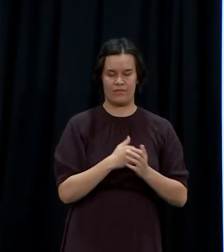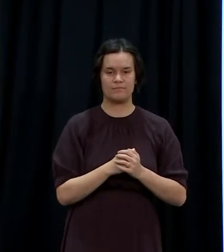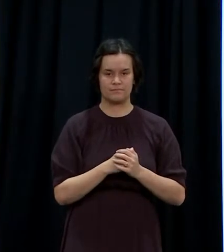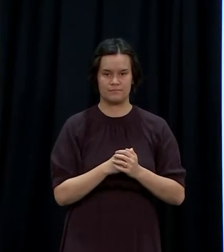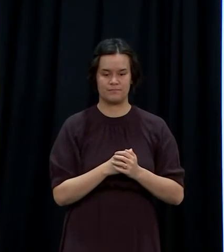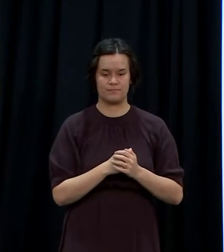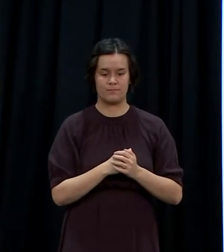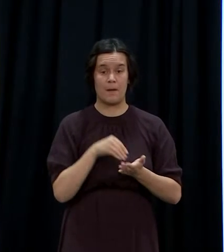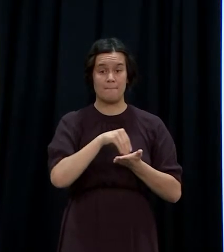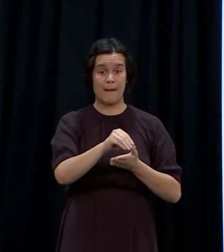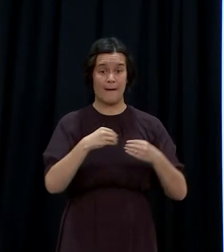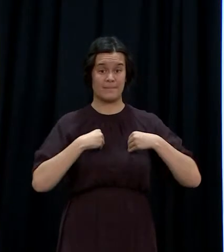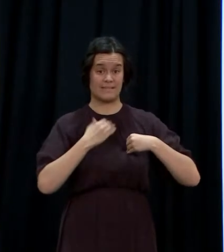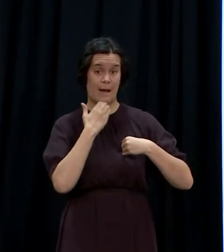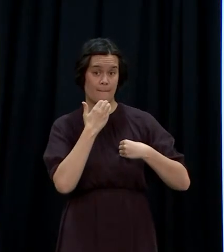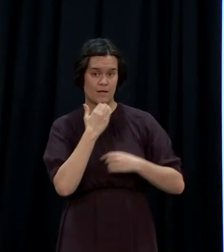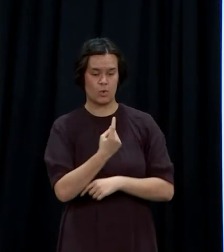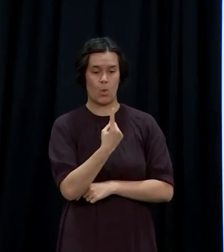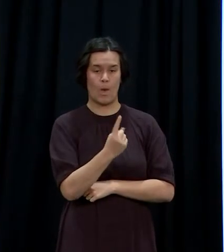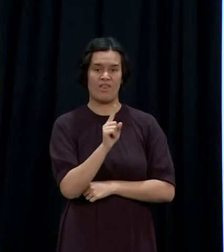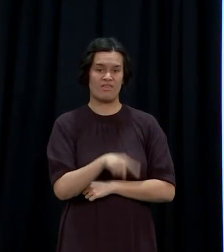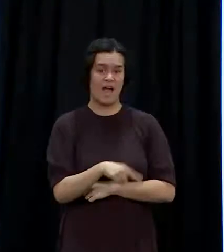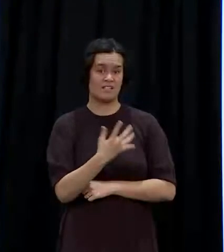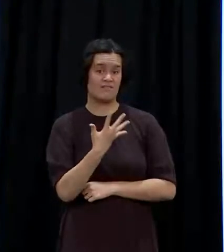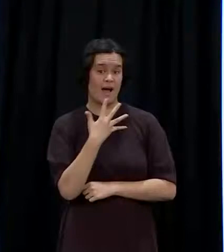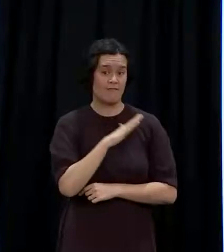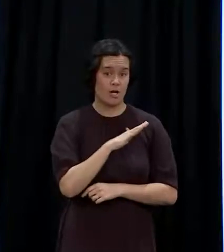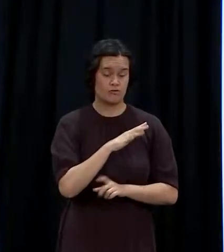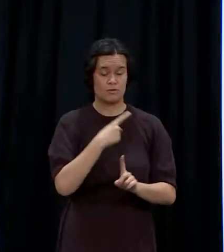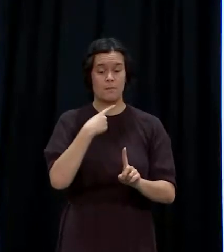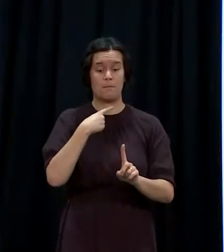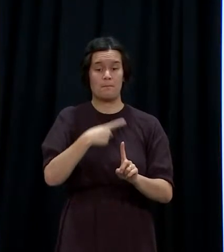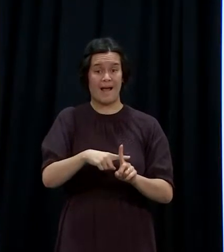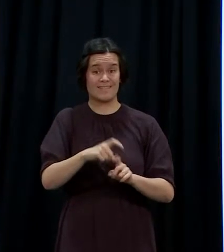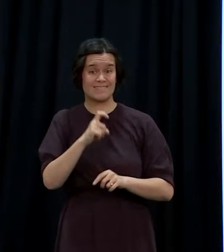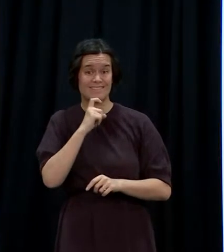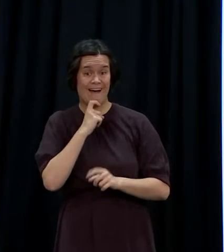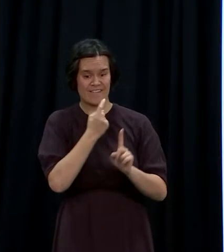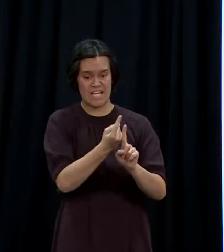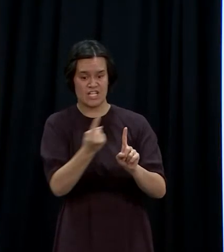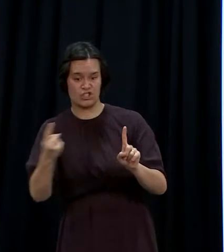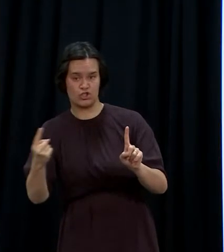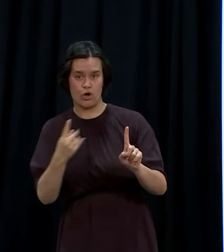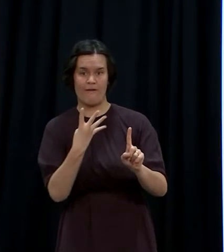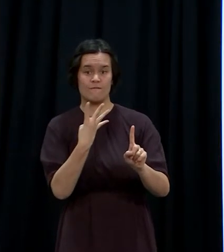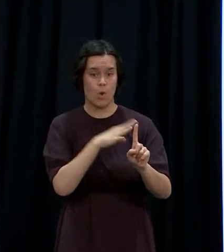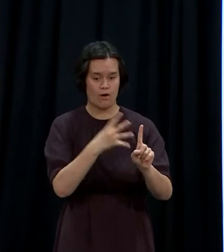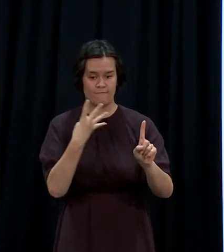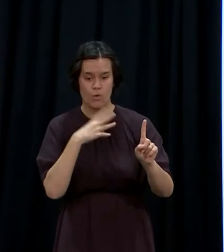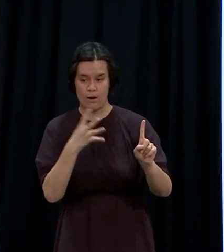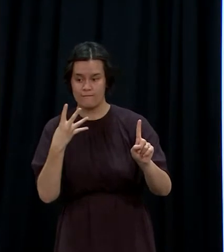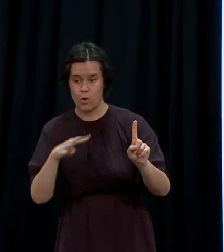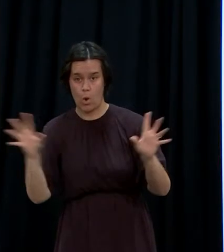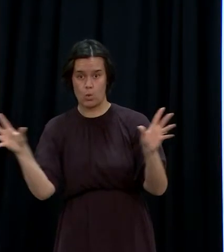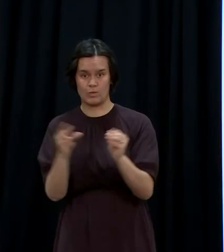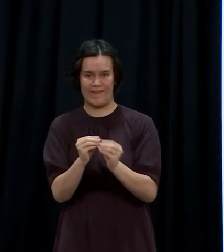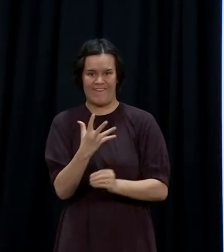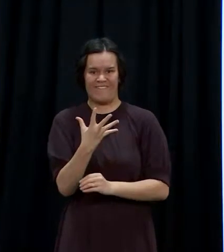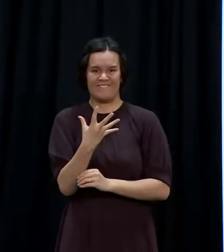$1,500 plus $400 per employee up to 50 FTEs, which works out as a maximum payment